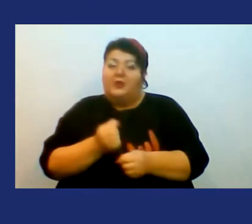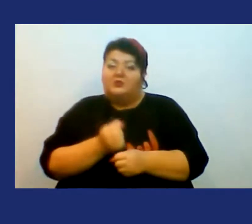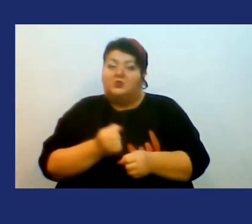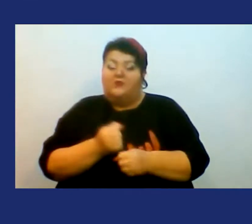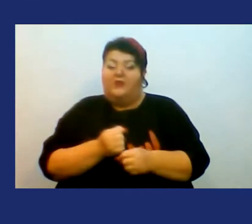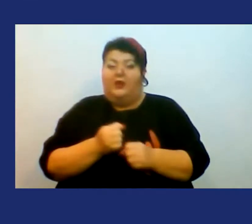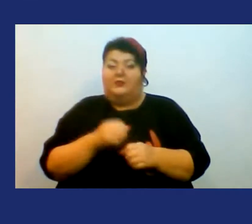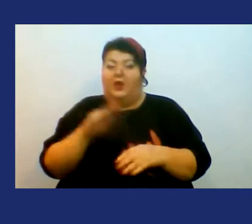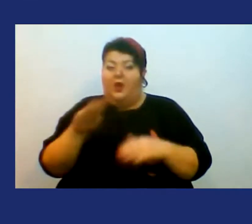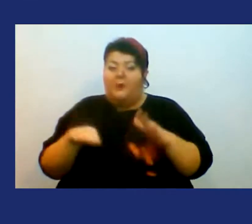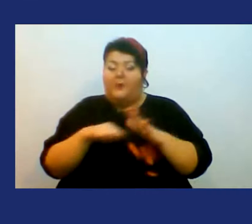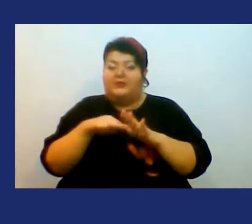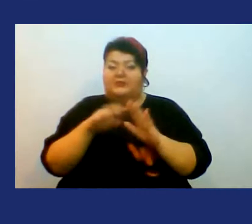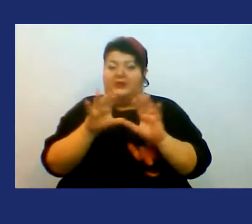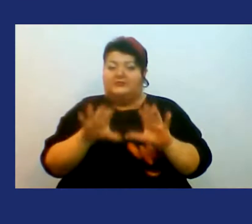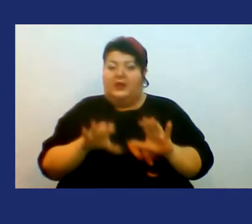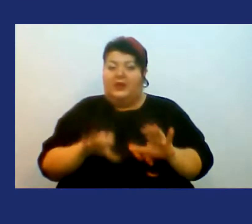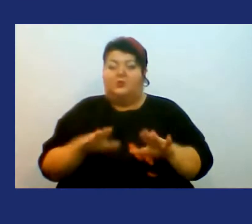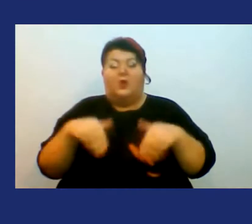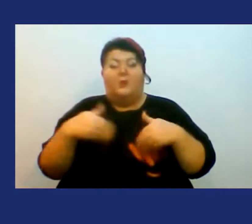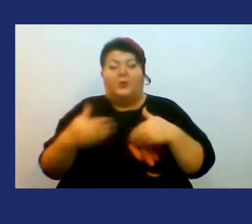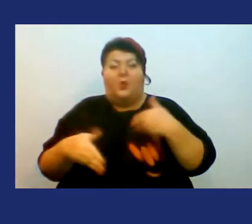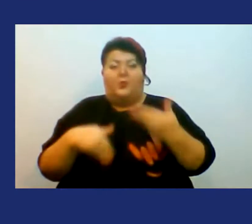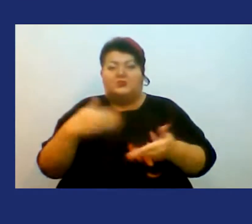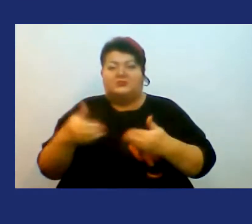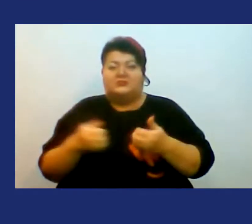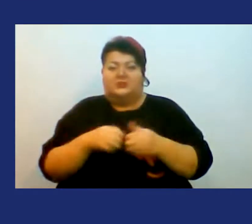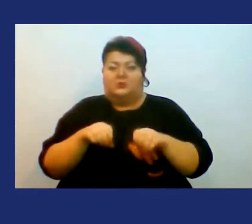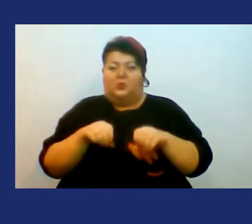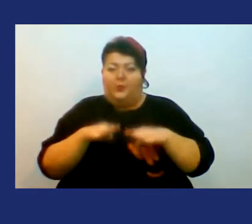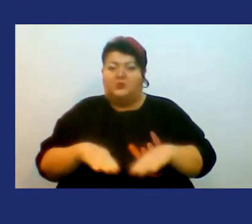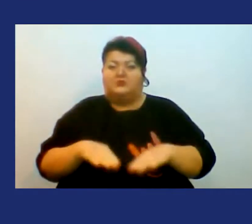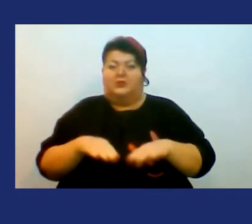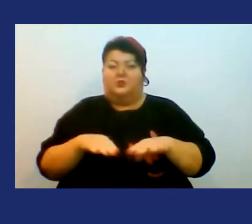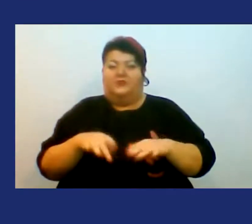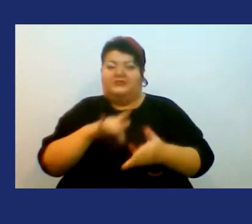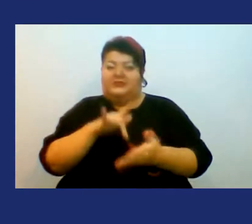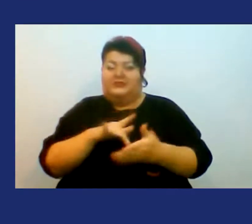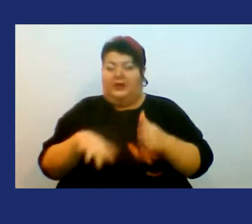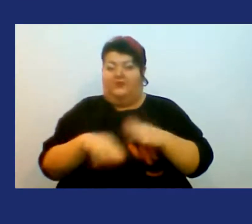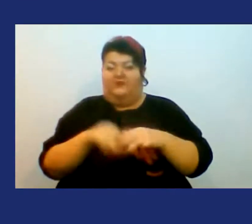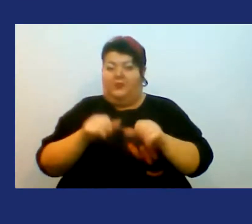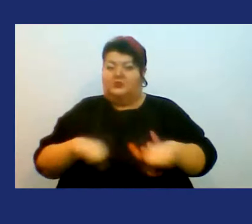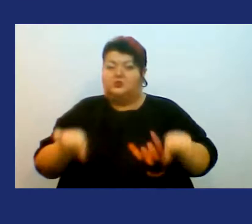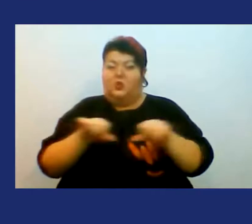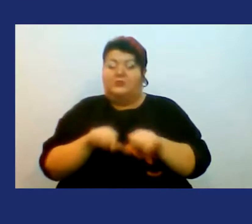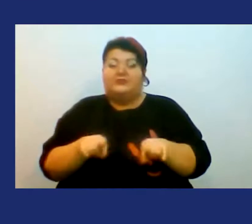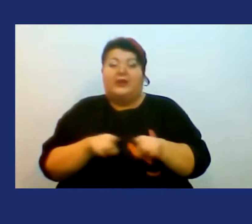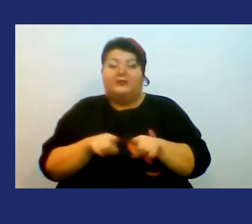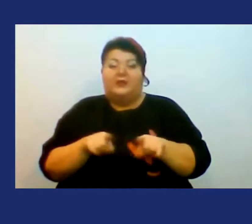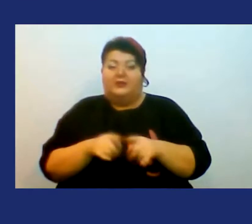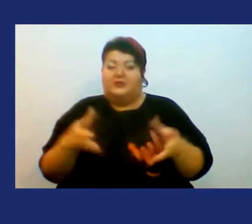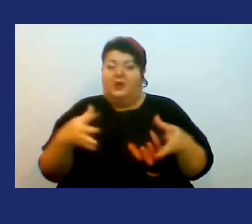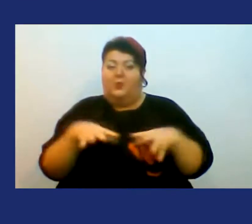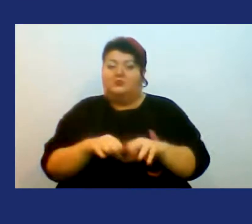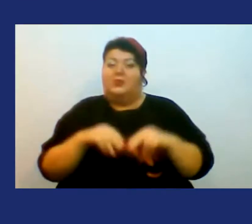deal with issues of voters with disabilities. One of the tasks for this